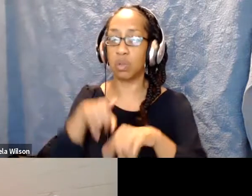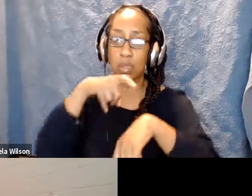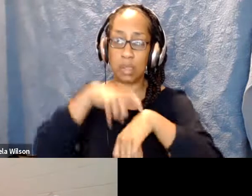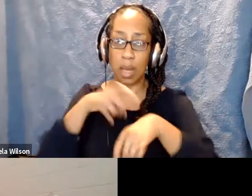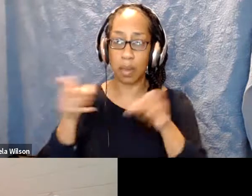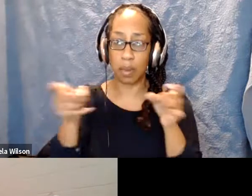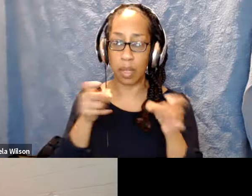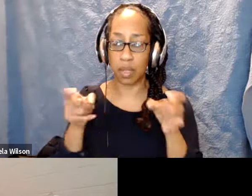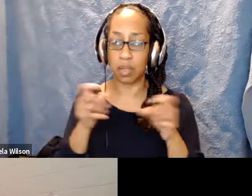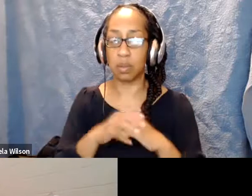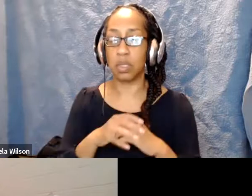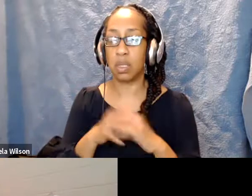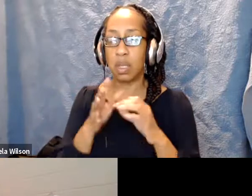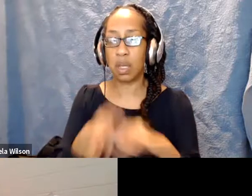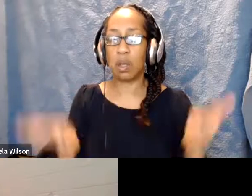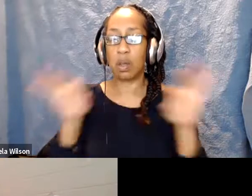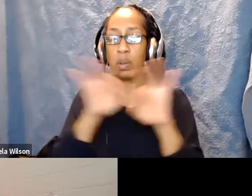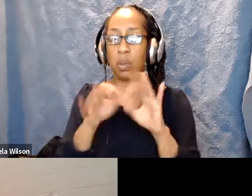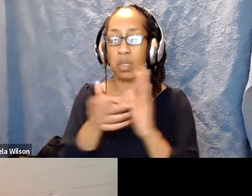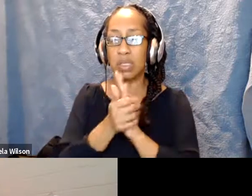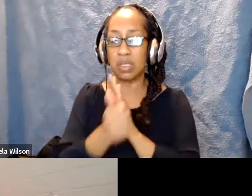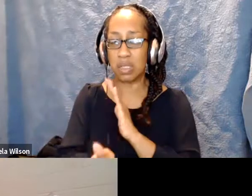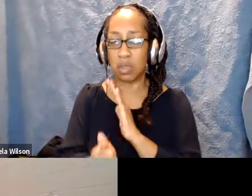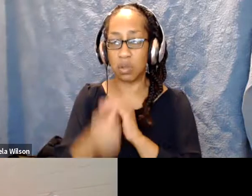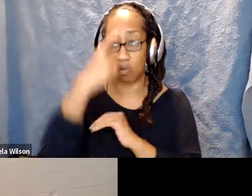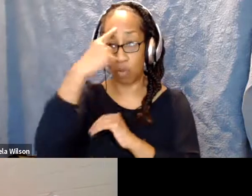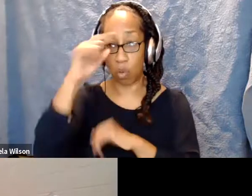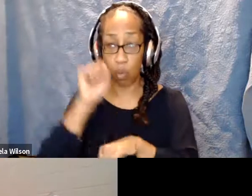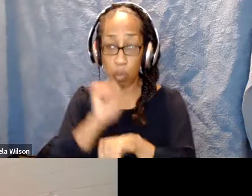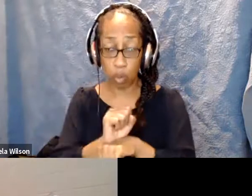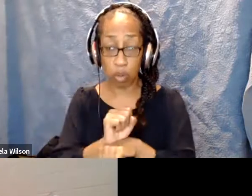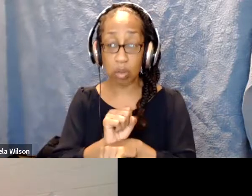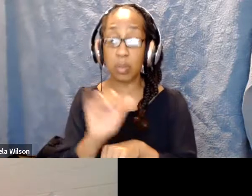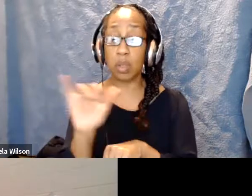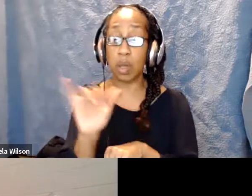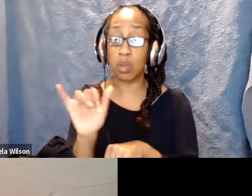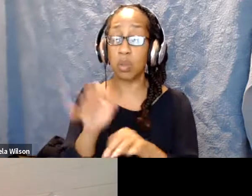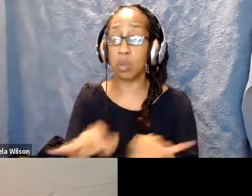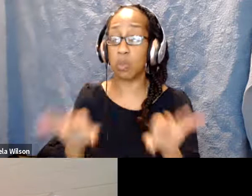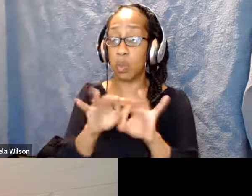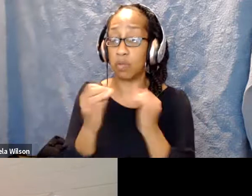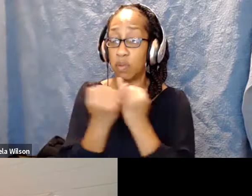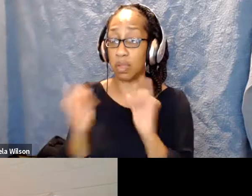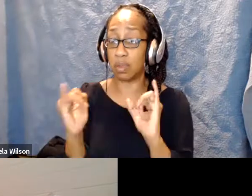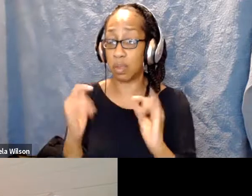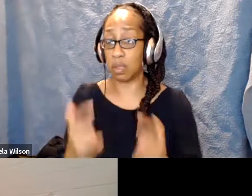lot of critical skills that are important in employment, but then also in independent living.